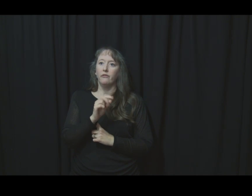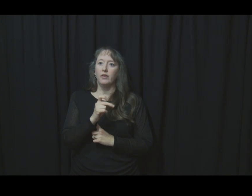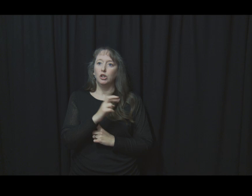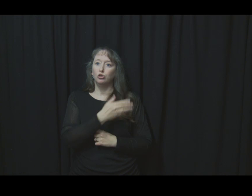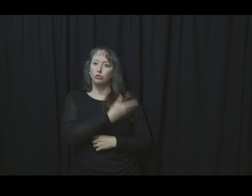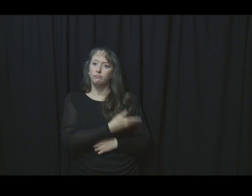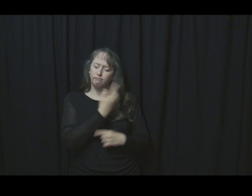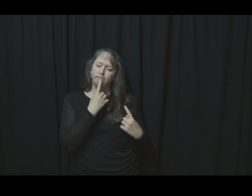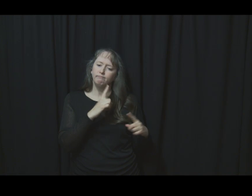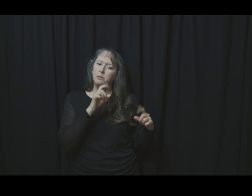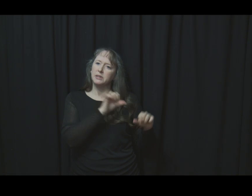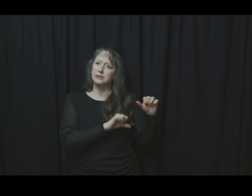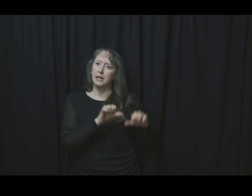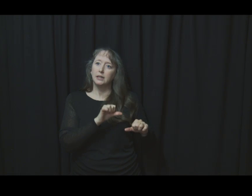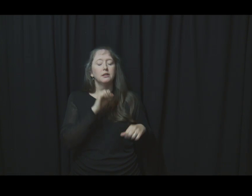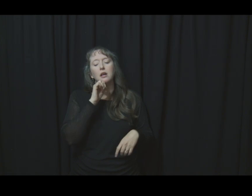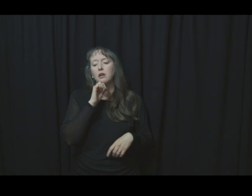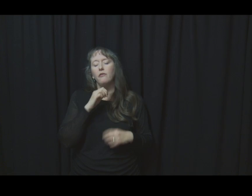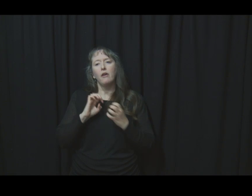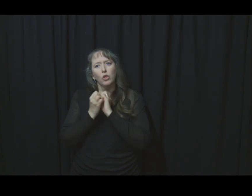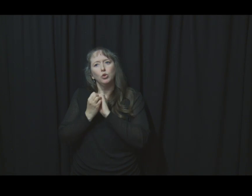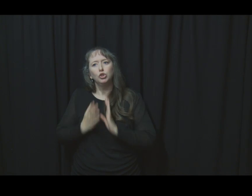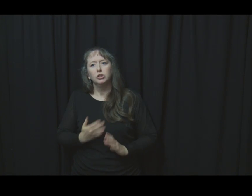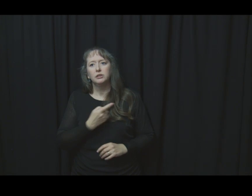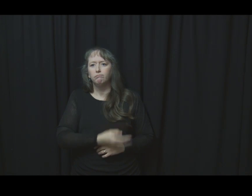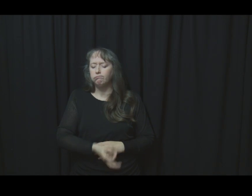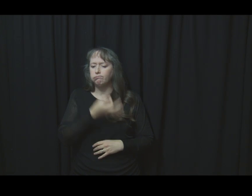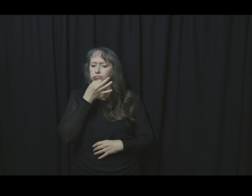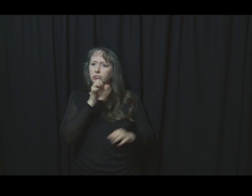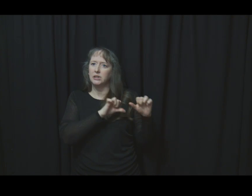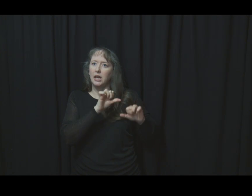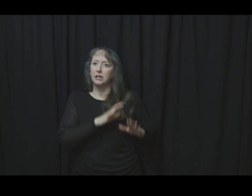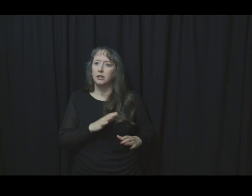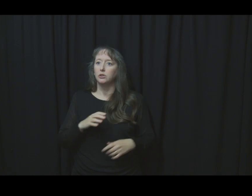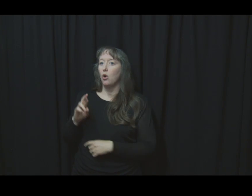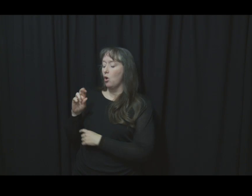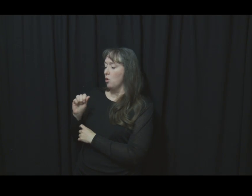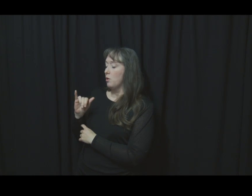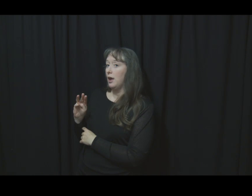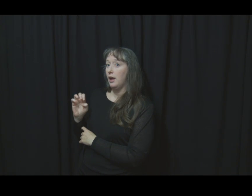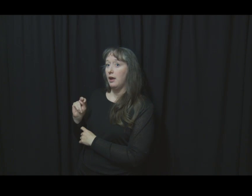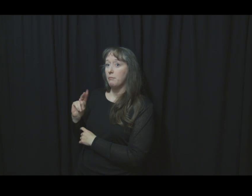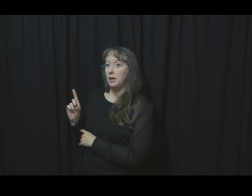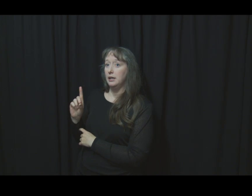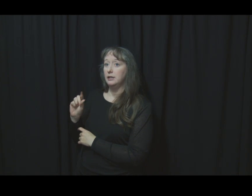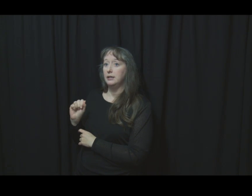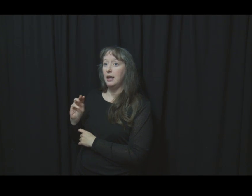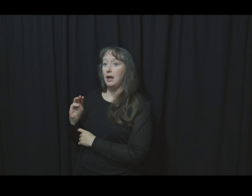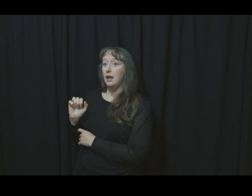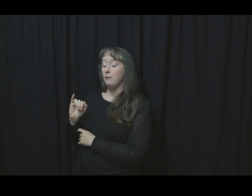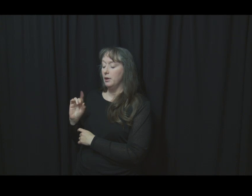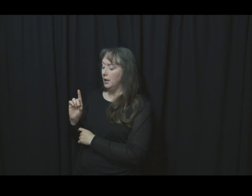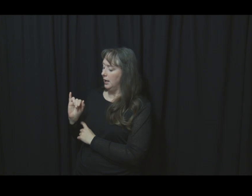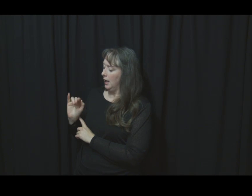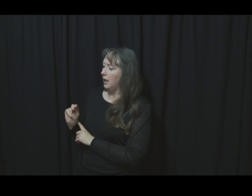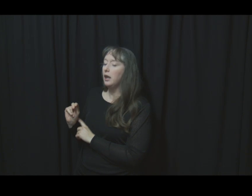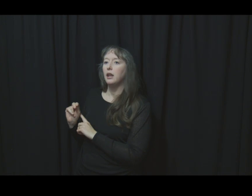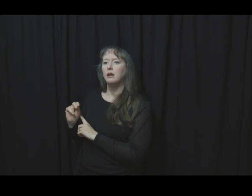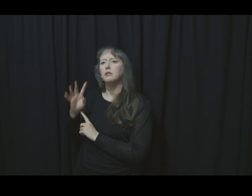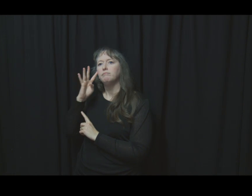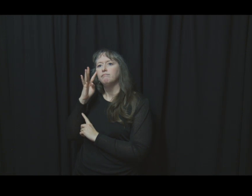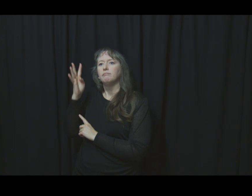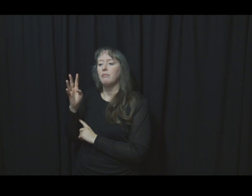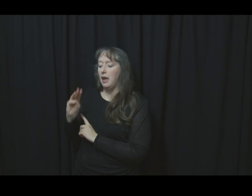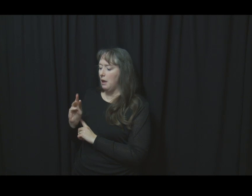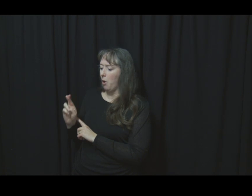Raymond Damadian. He is a man who invented the MRI scanner and revolutionized medicine. He's a biblical creationist.